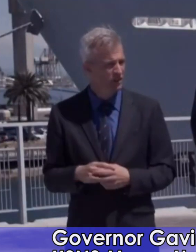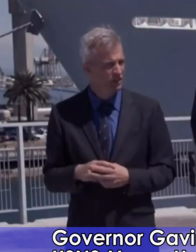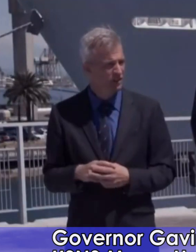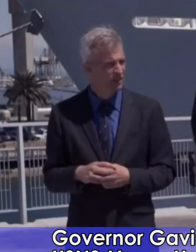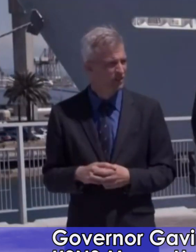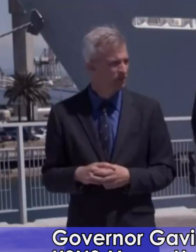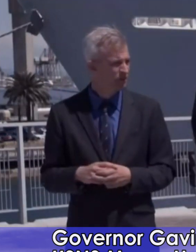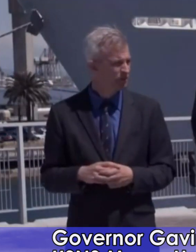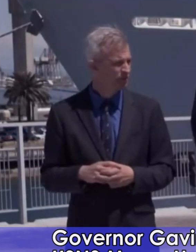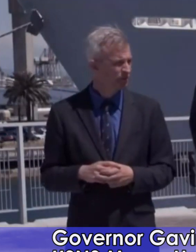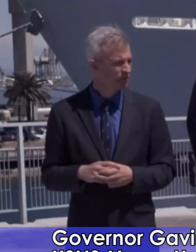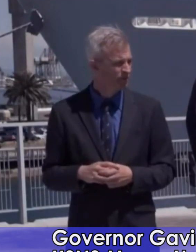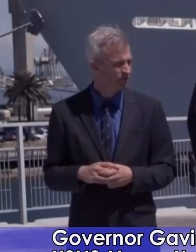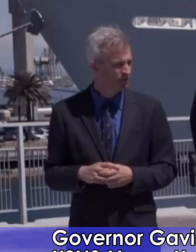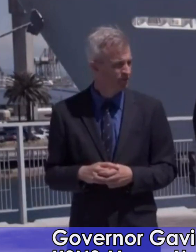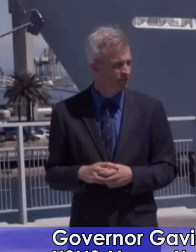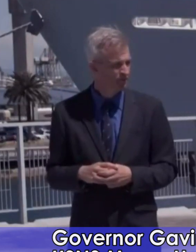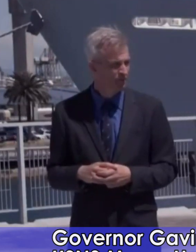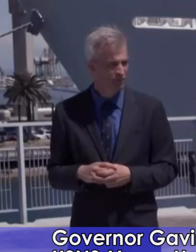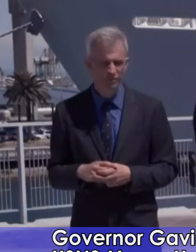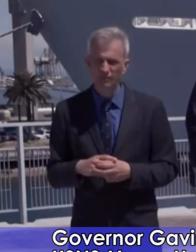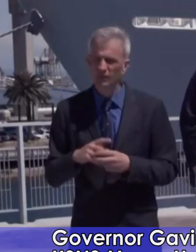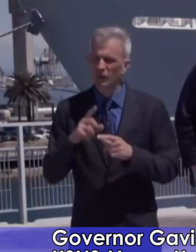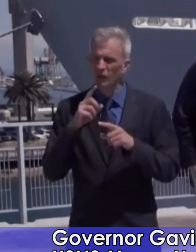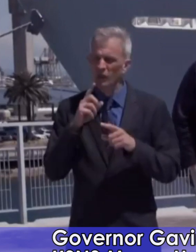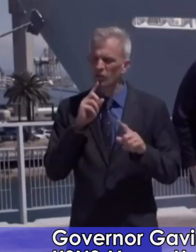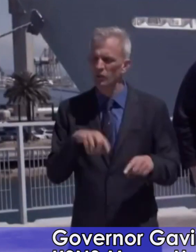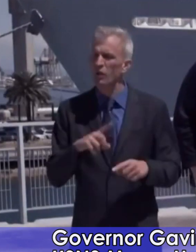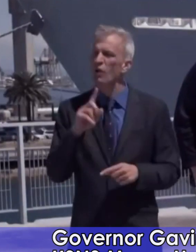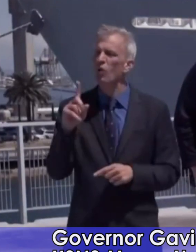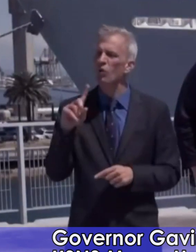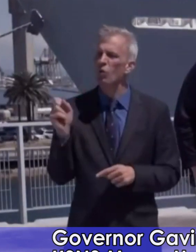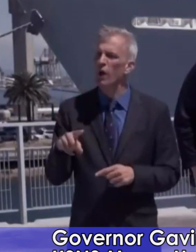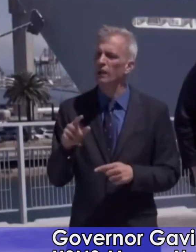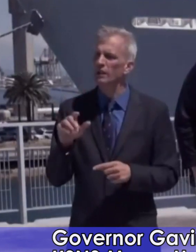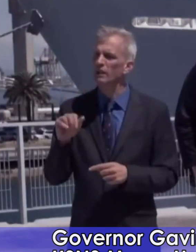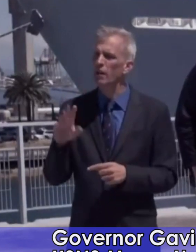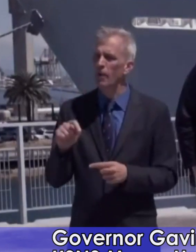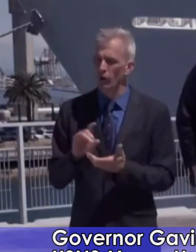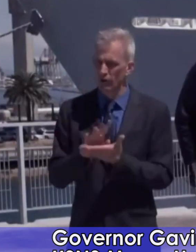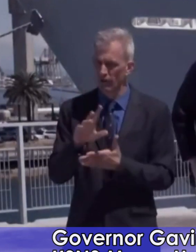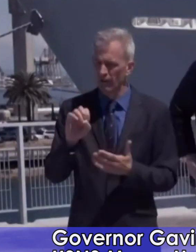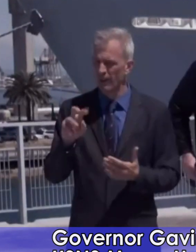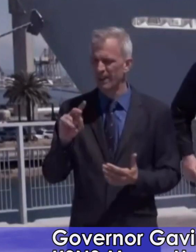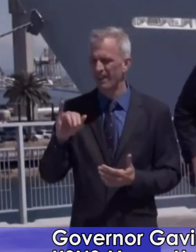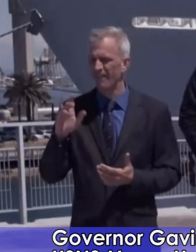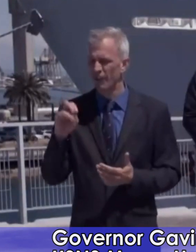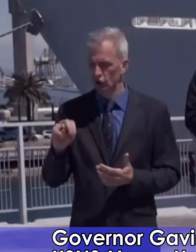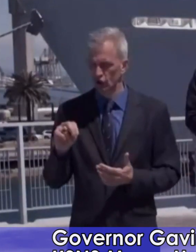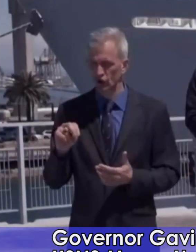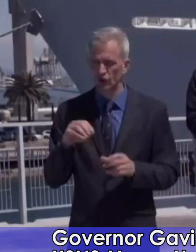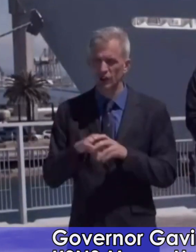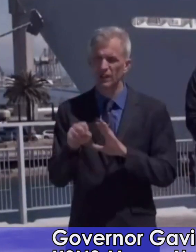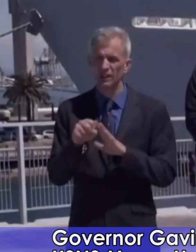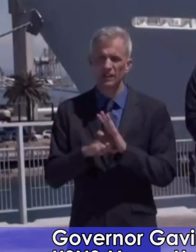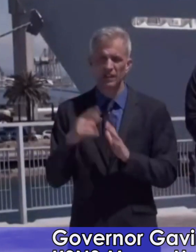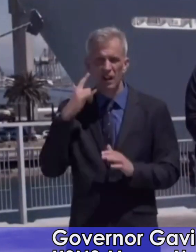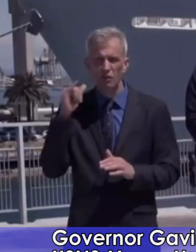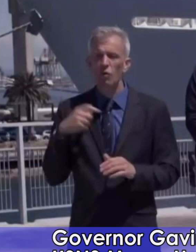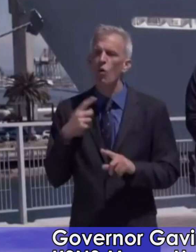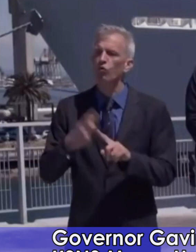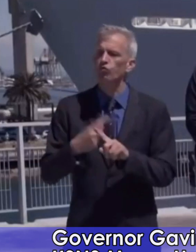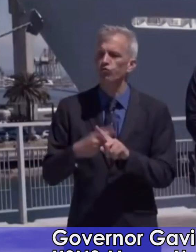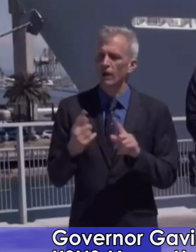So on the 16th of this month, the question is around evictions and the state of California around renter